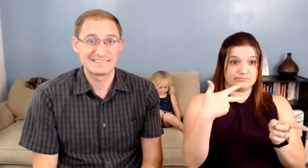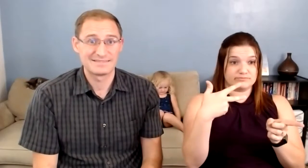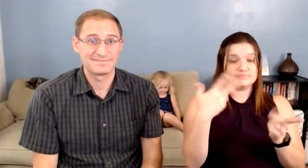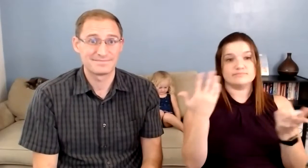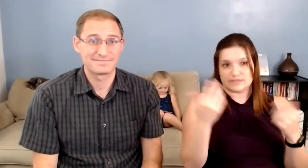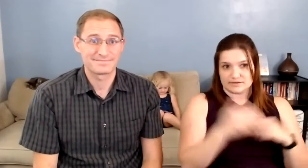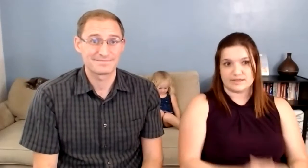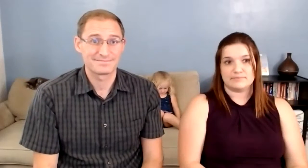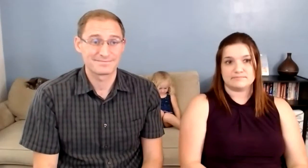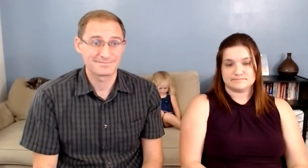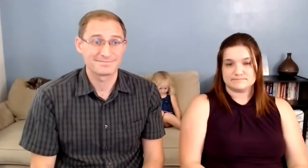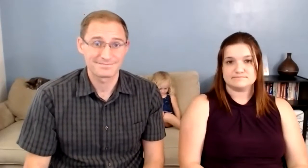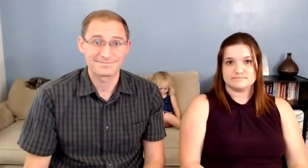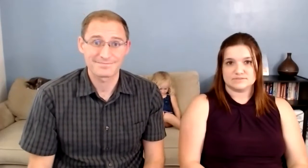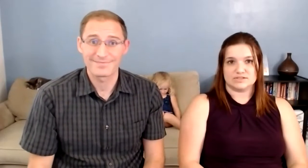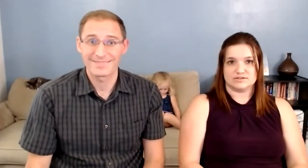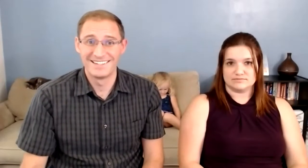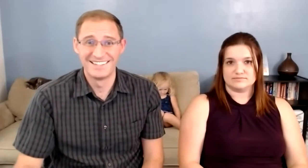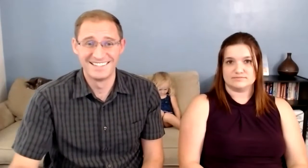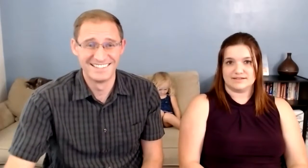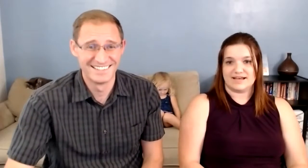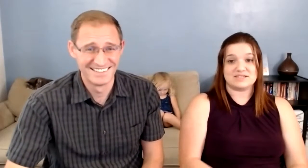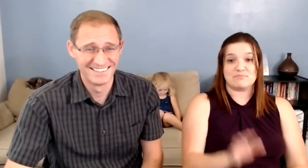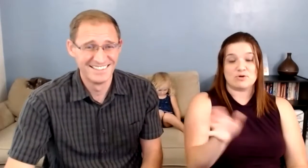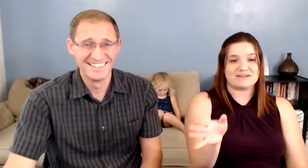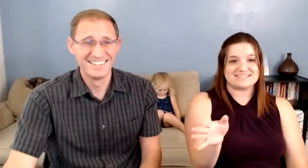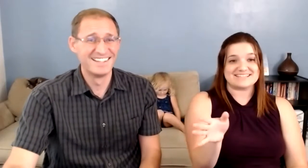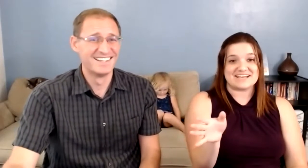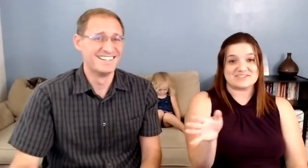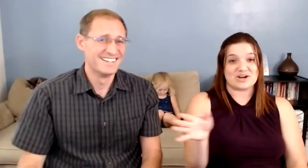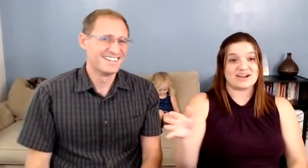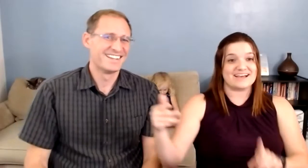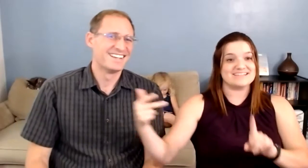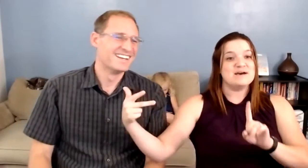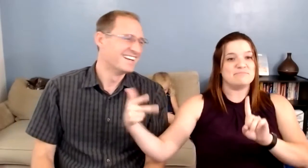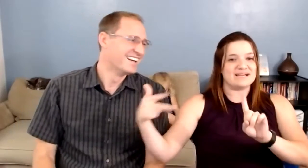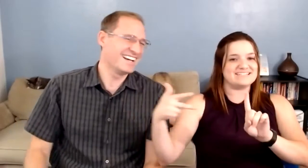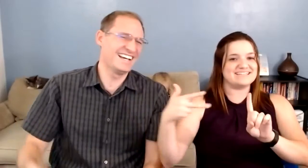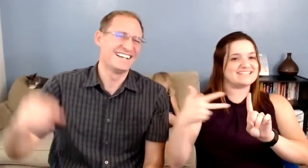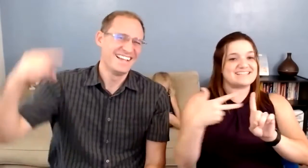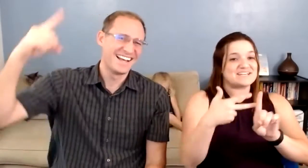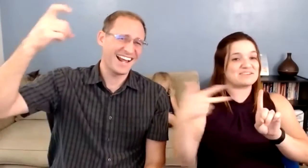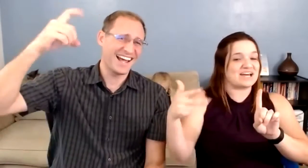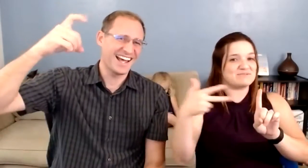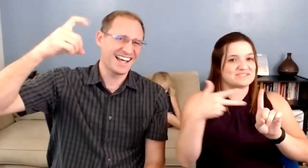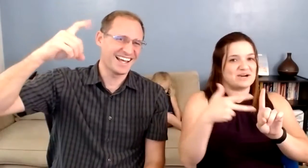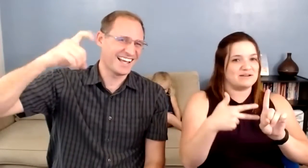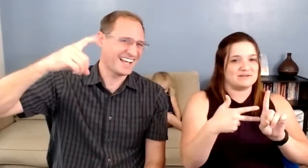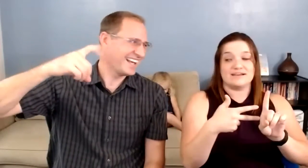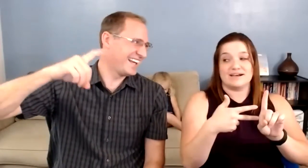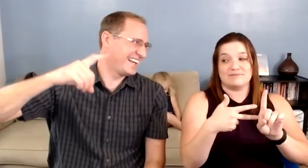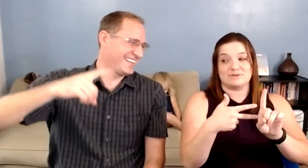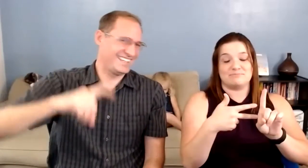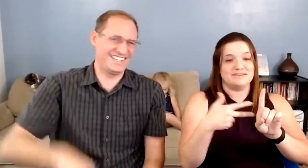boom. Yep. So, as morbid as that sounds, sorry guys, but he did this and that's where I thought he was